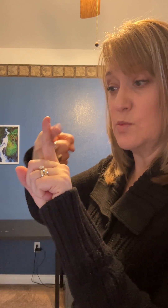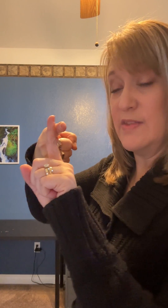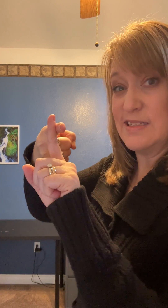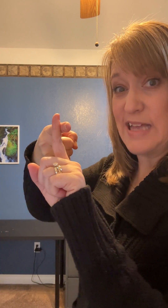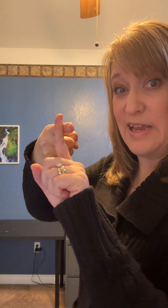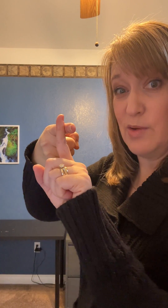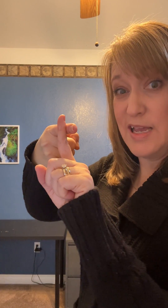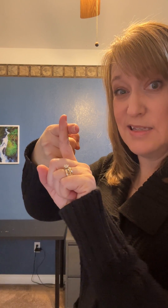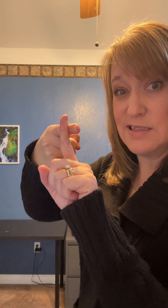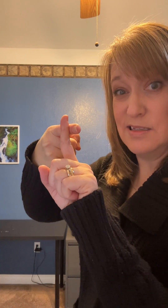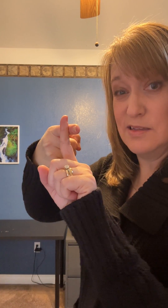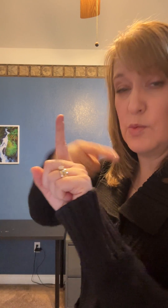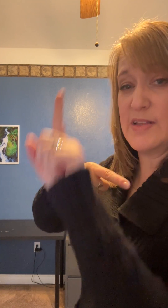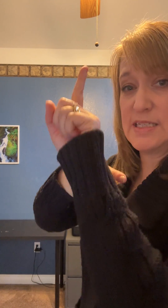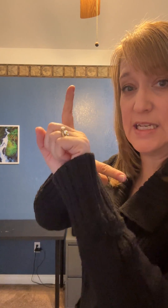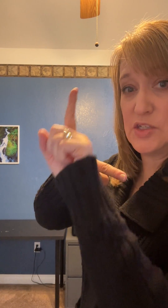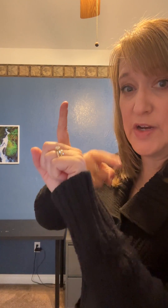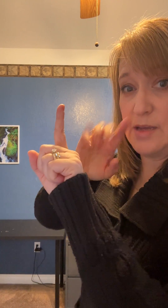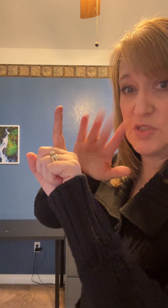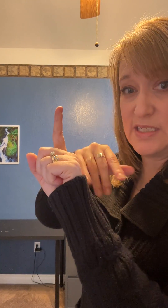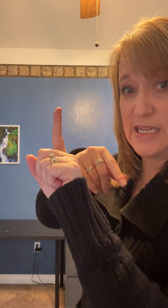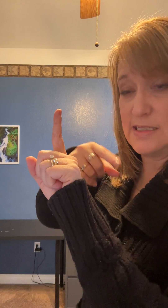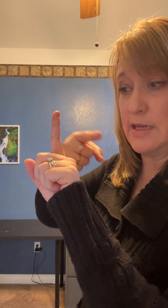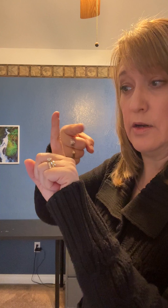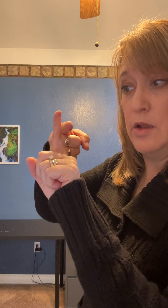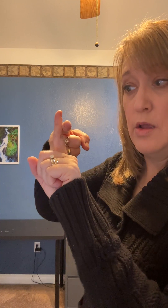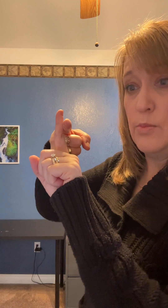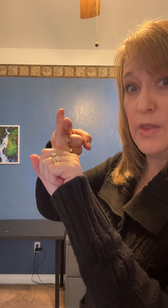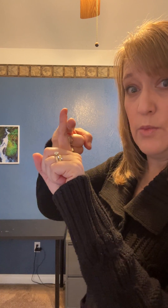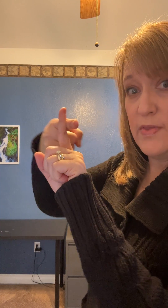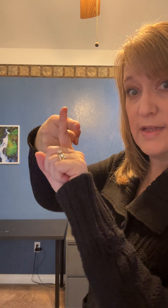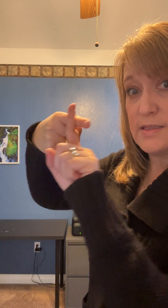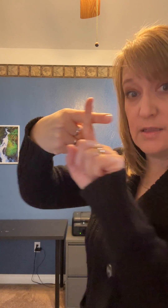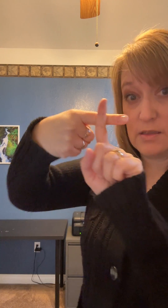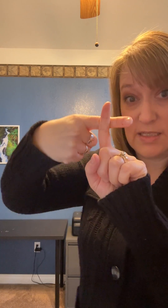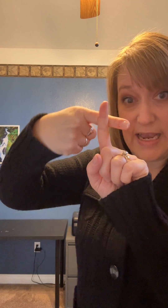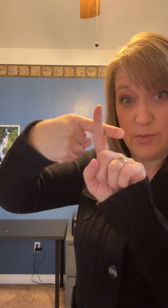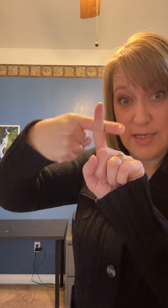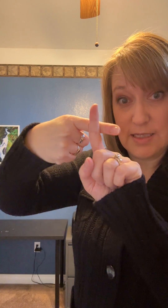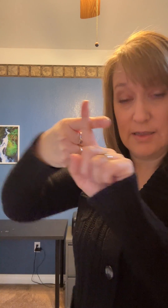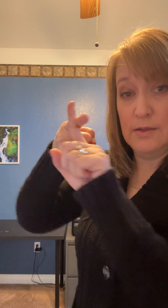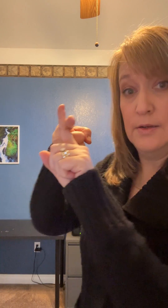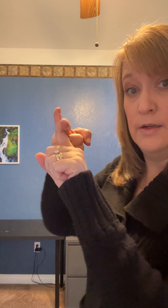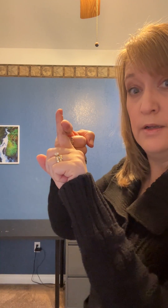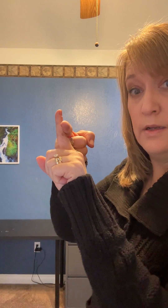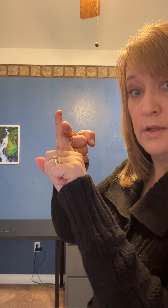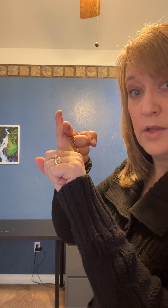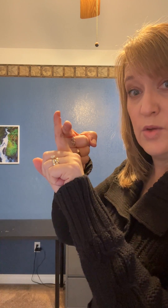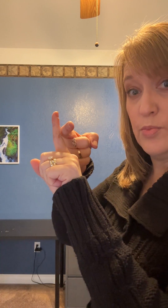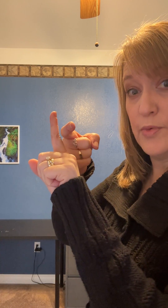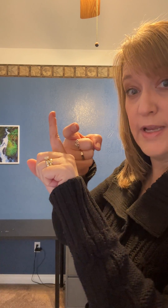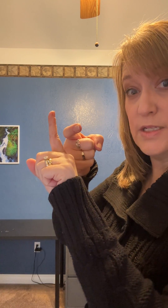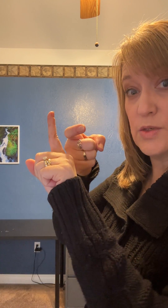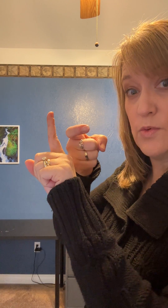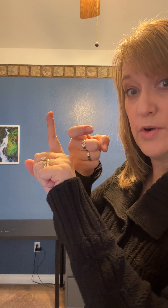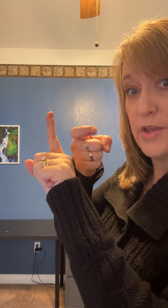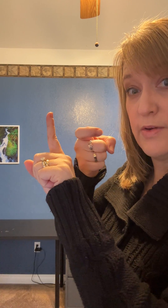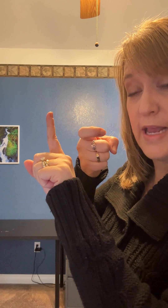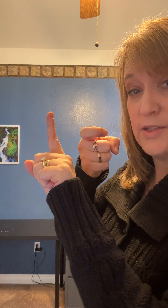that's sideways, the one that's sticking straight up just stays there, but the one that's sideways here, you bring it toward you, and as you do,